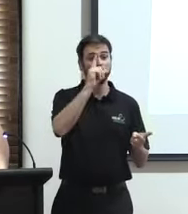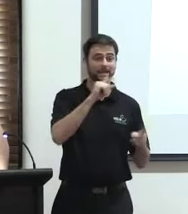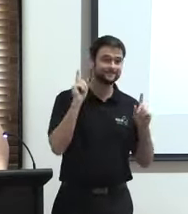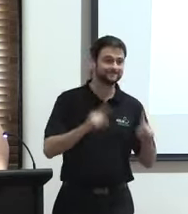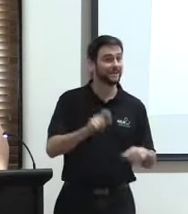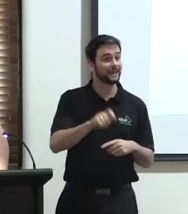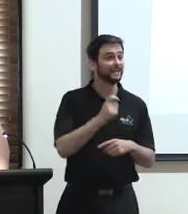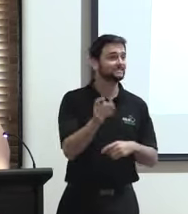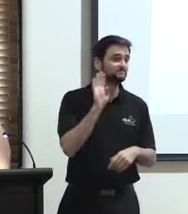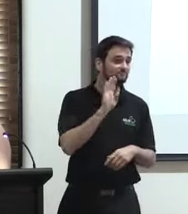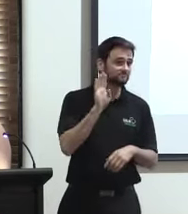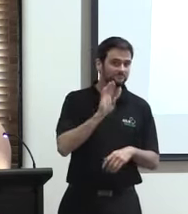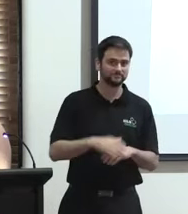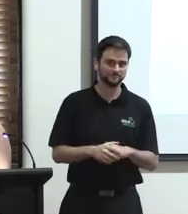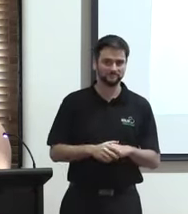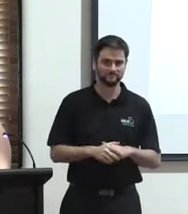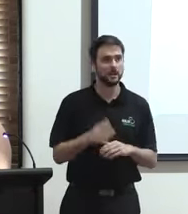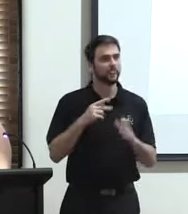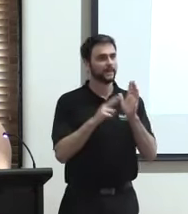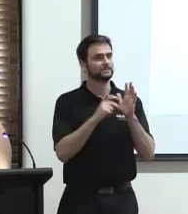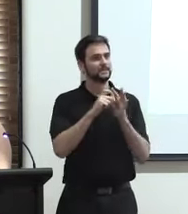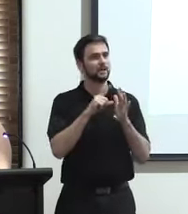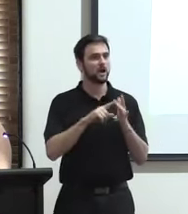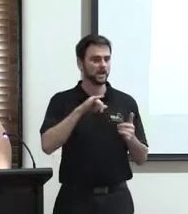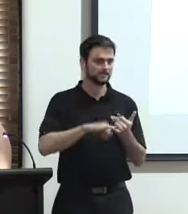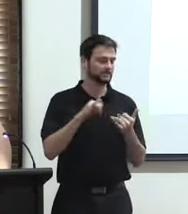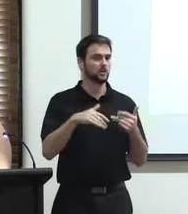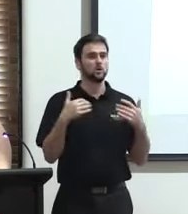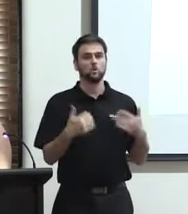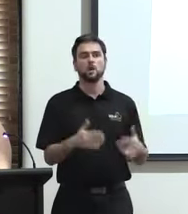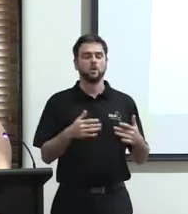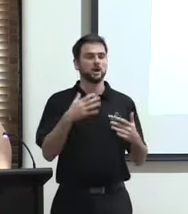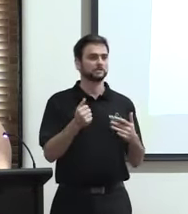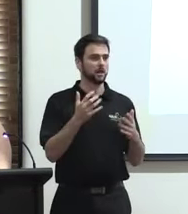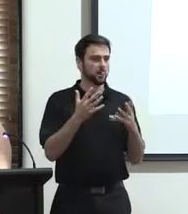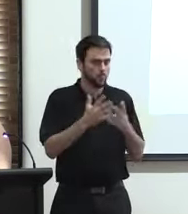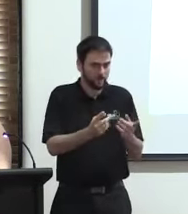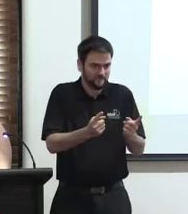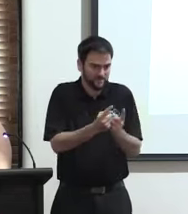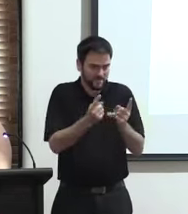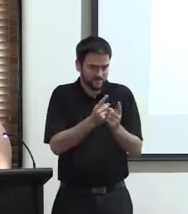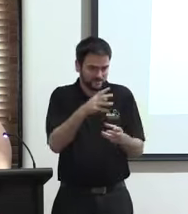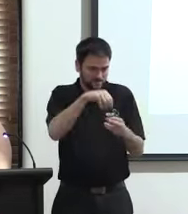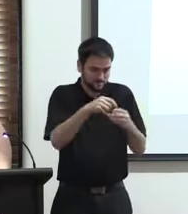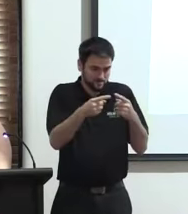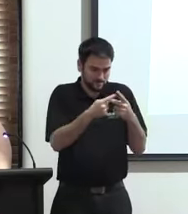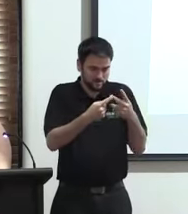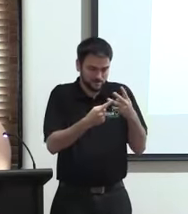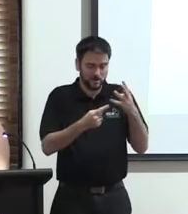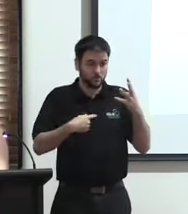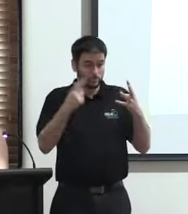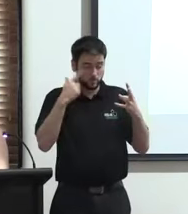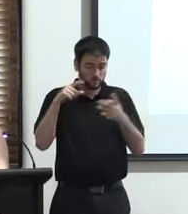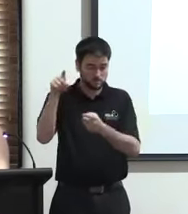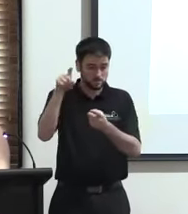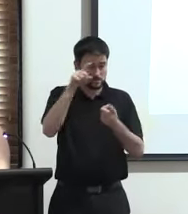The NDIS is a minefield that we're all trying to navigate with all the twists and turns, and we try to do as many NDIS sessions as